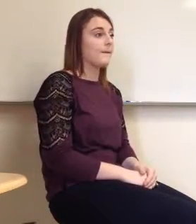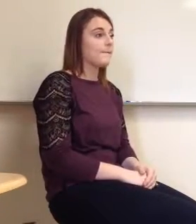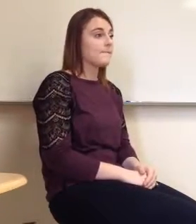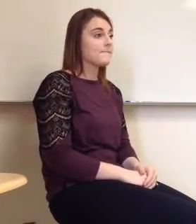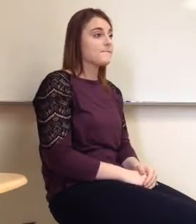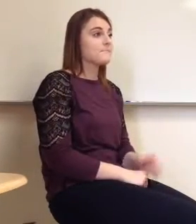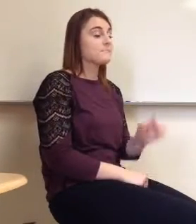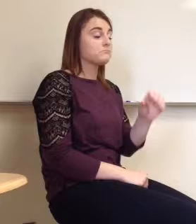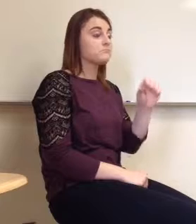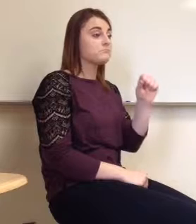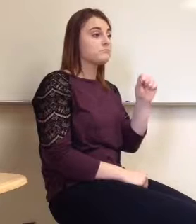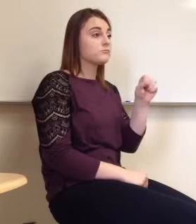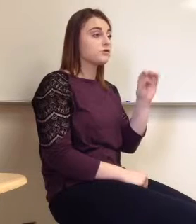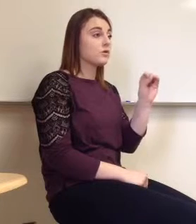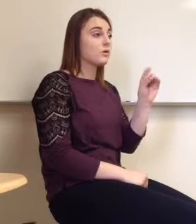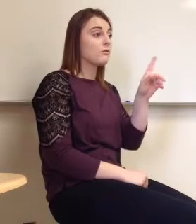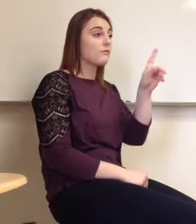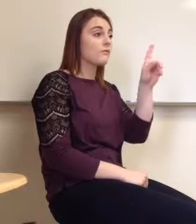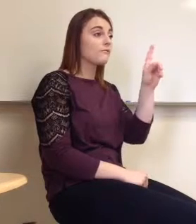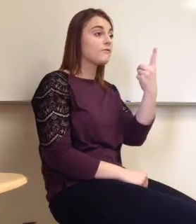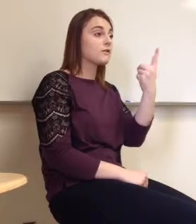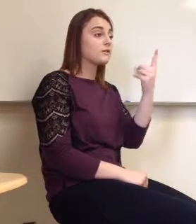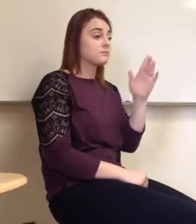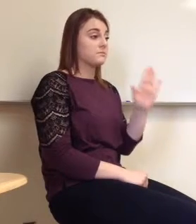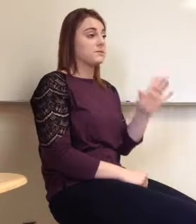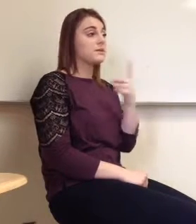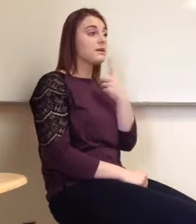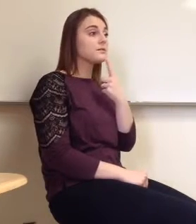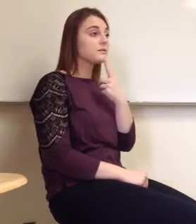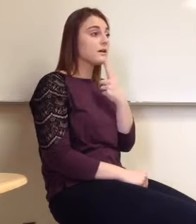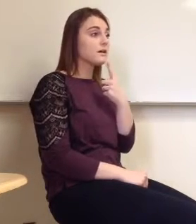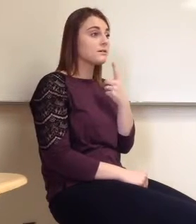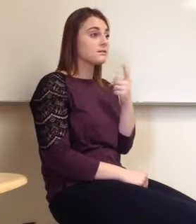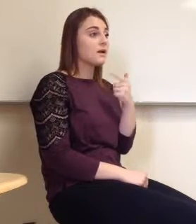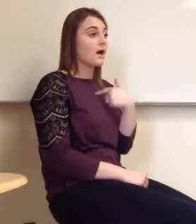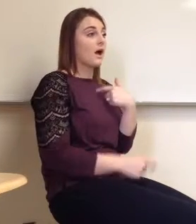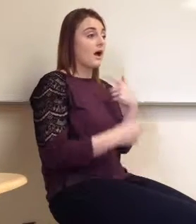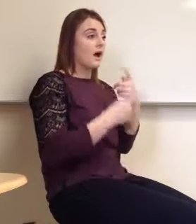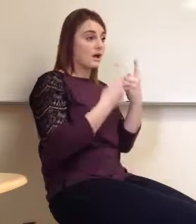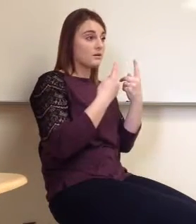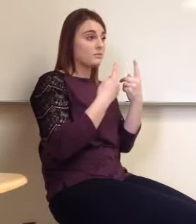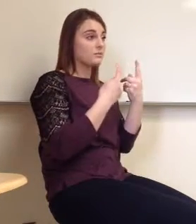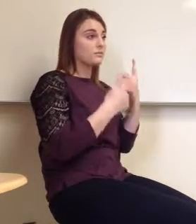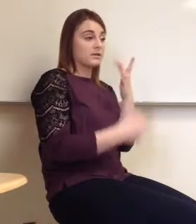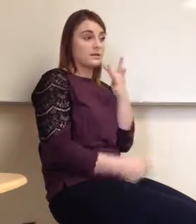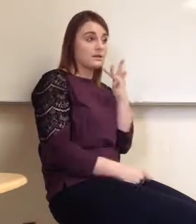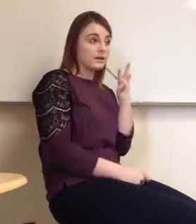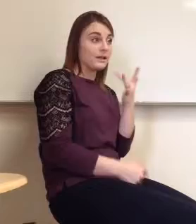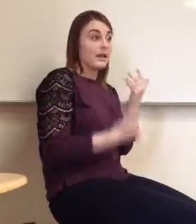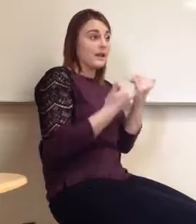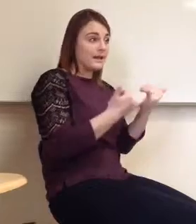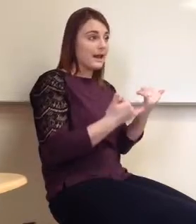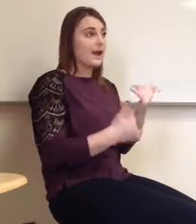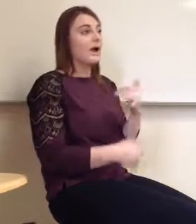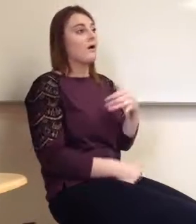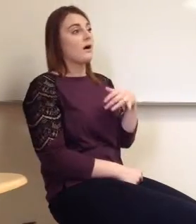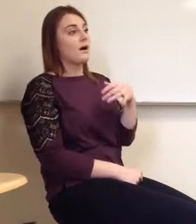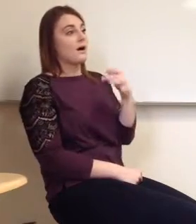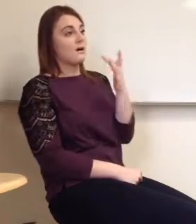So, first he says, I was lucky, now he says I am. I was smart, I am smart. I was arrogant,